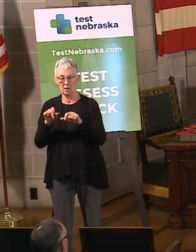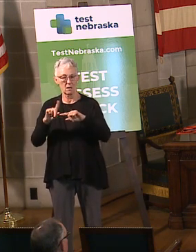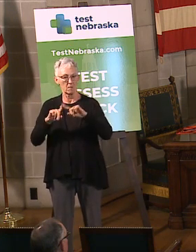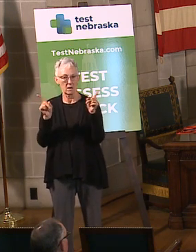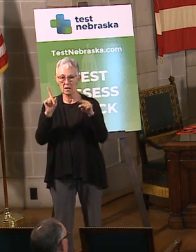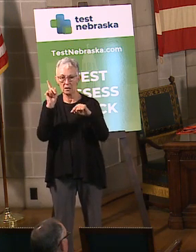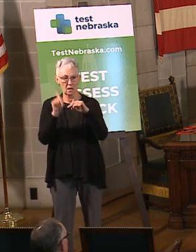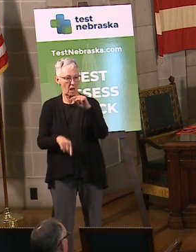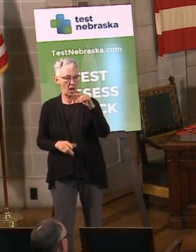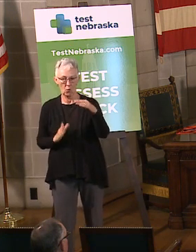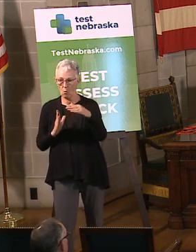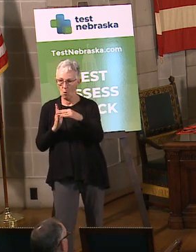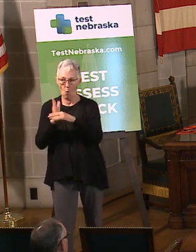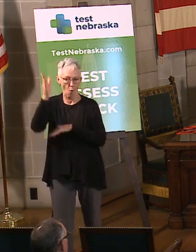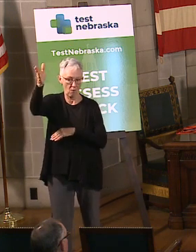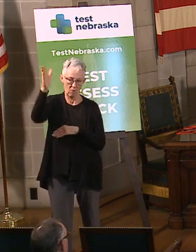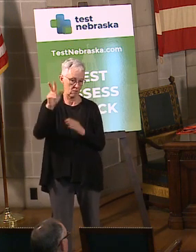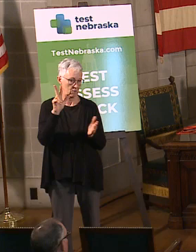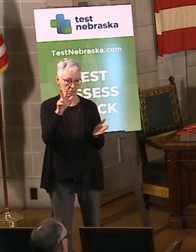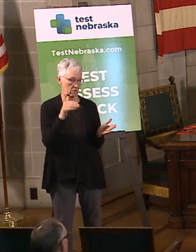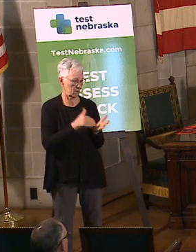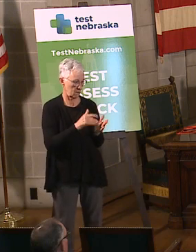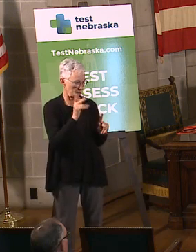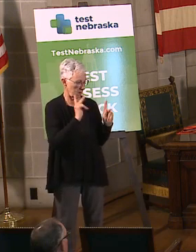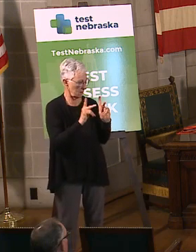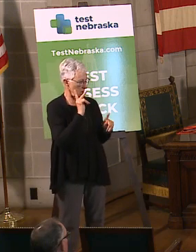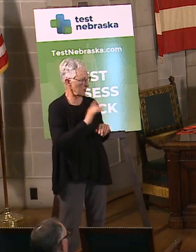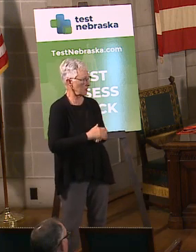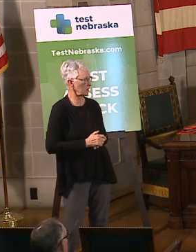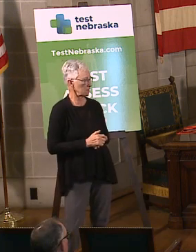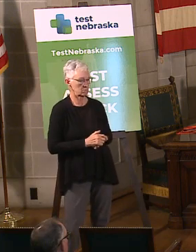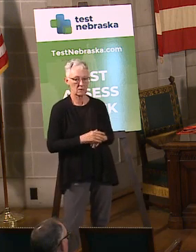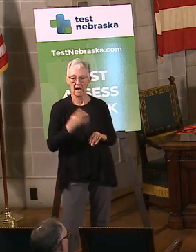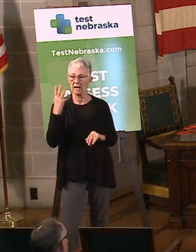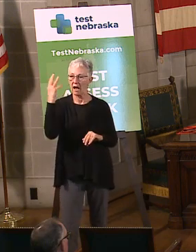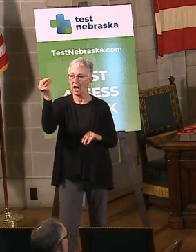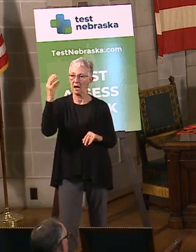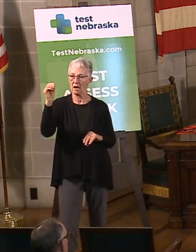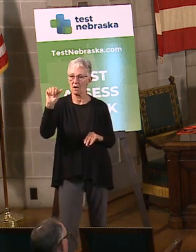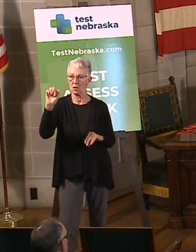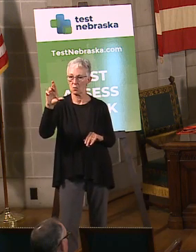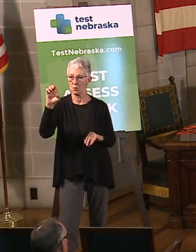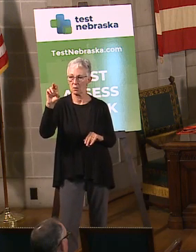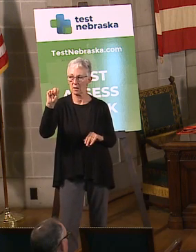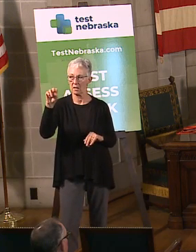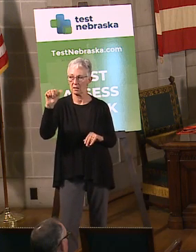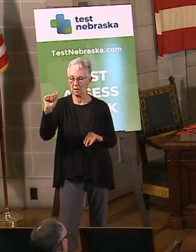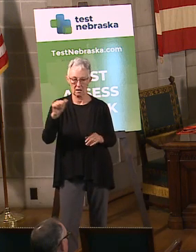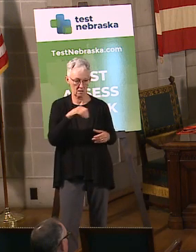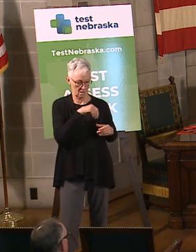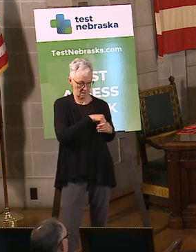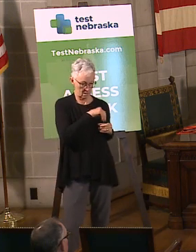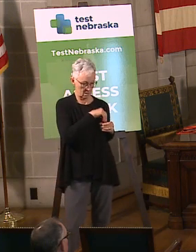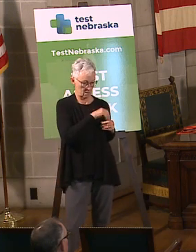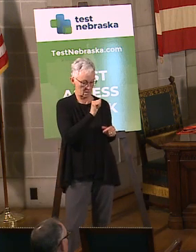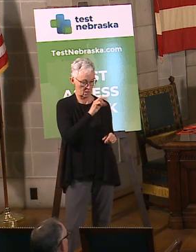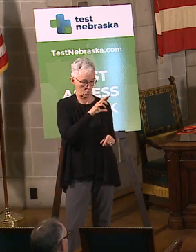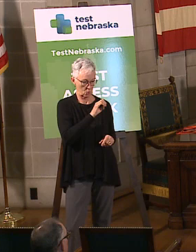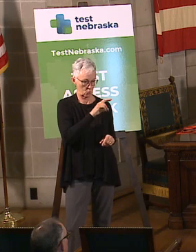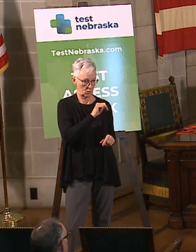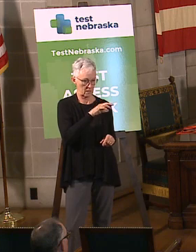of gatherings we're talking about for this are going to be outdoor arenas, indoor and outdoor